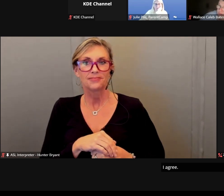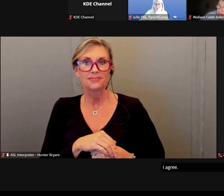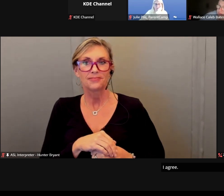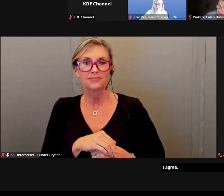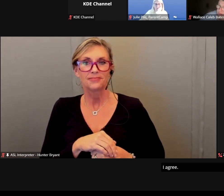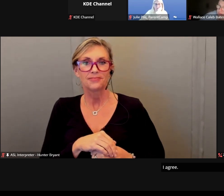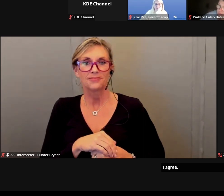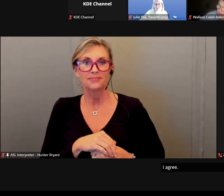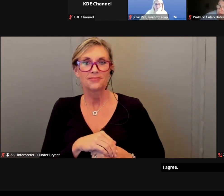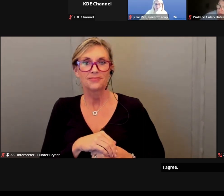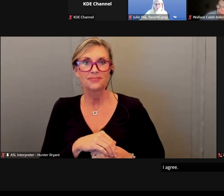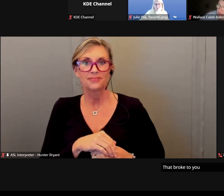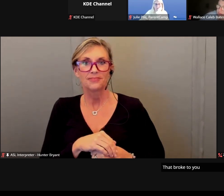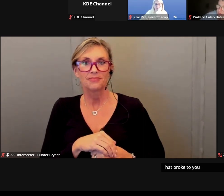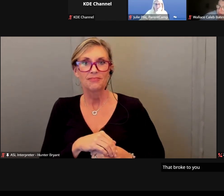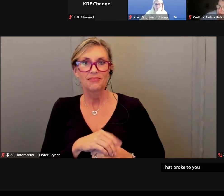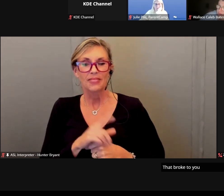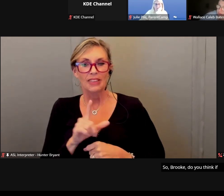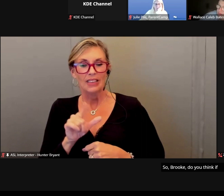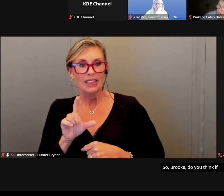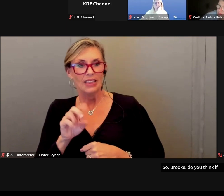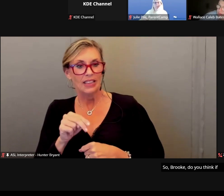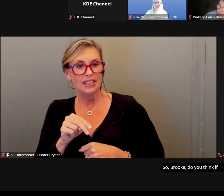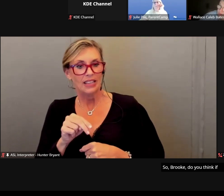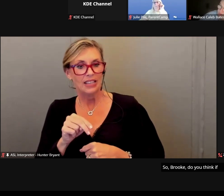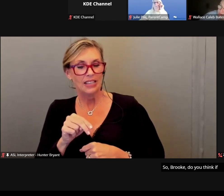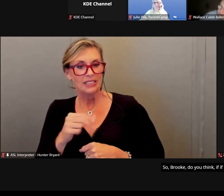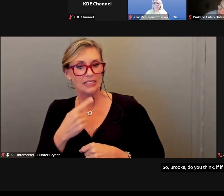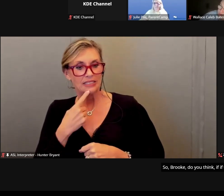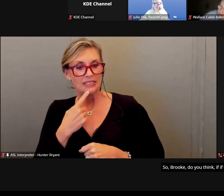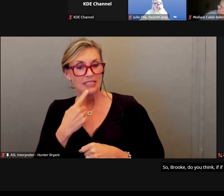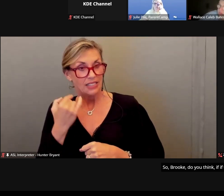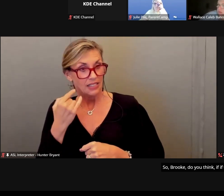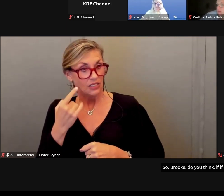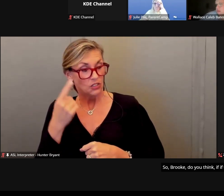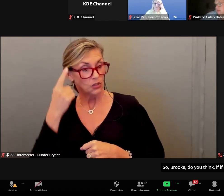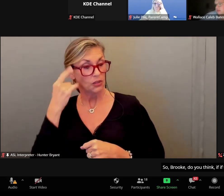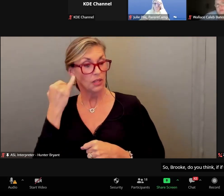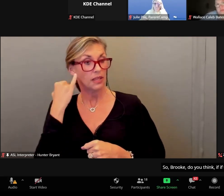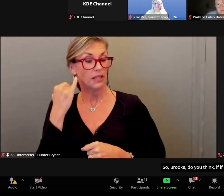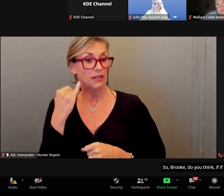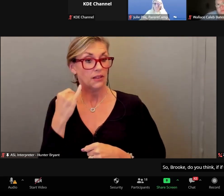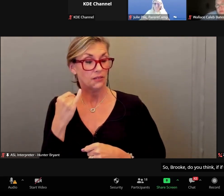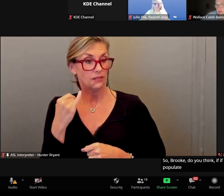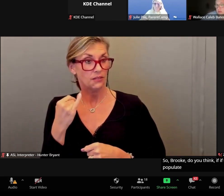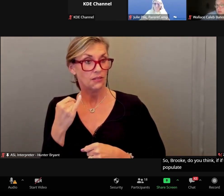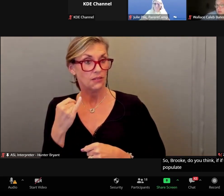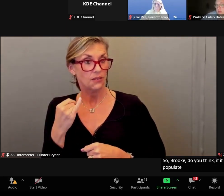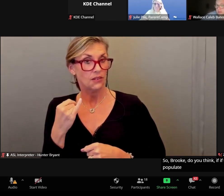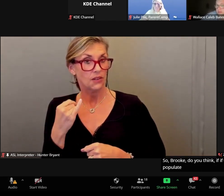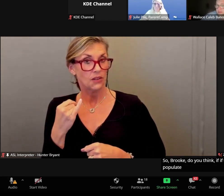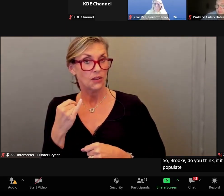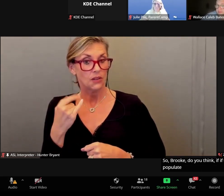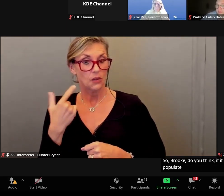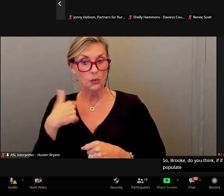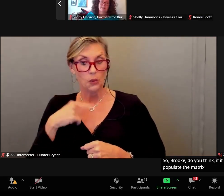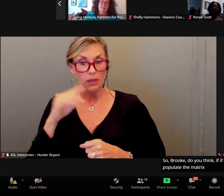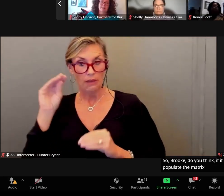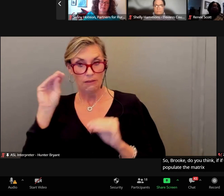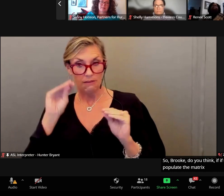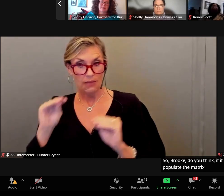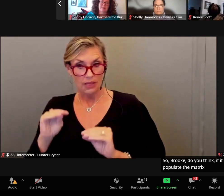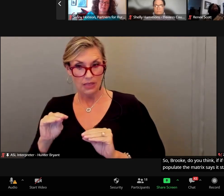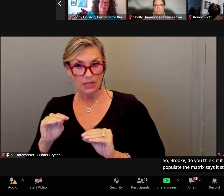So Brooke, do you think if the exercise is to populate the matrix as it stands with the